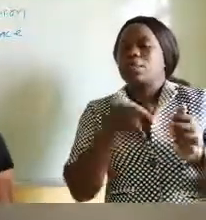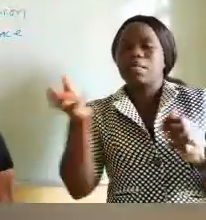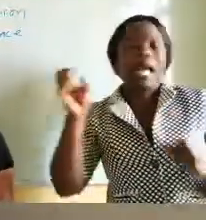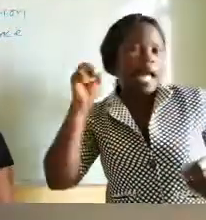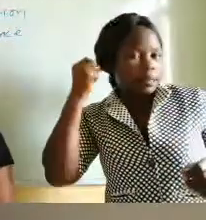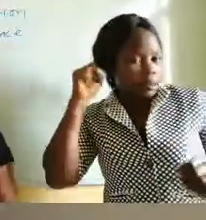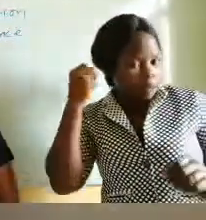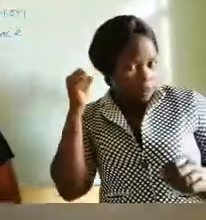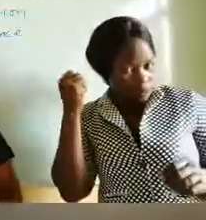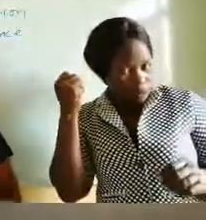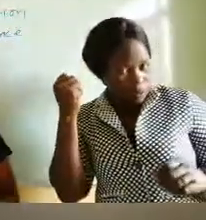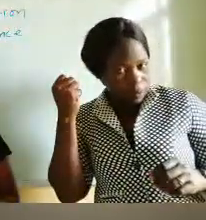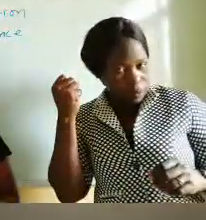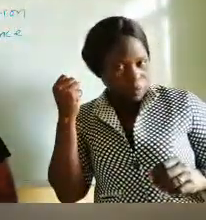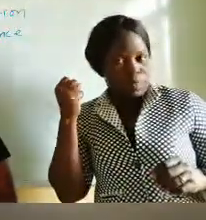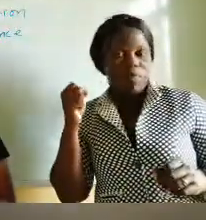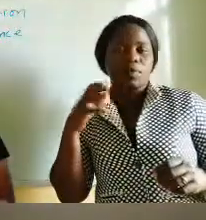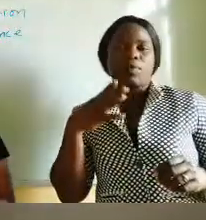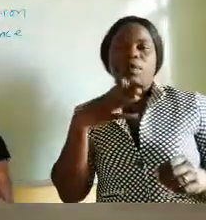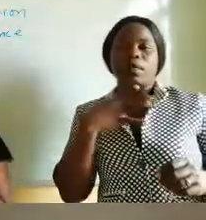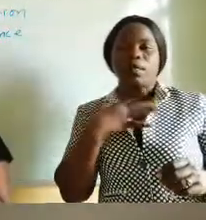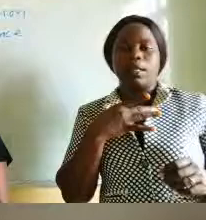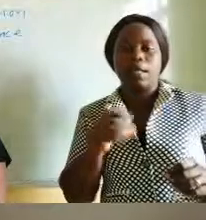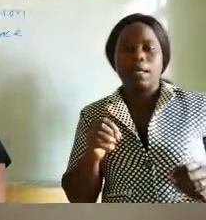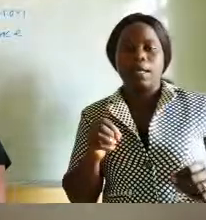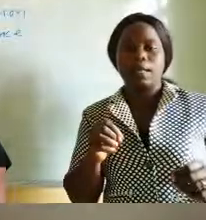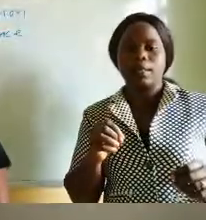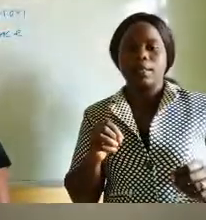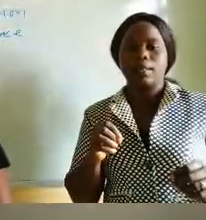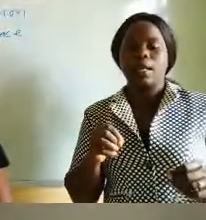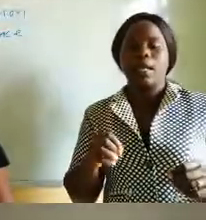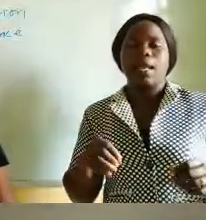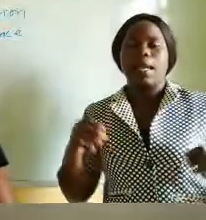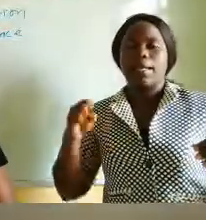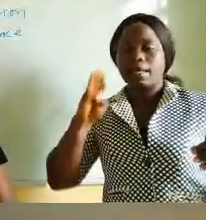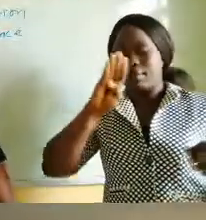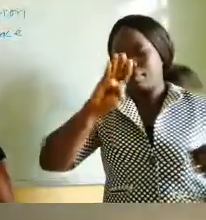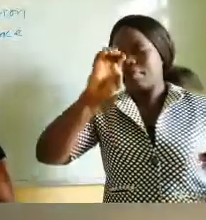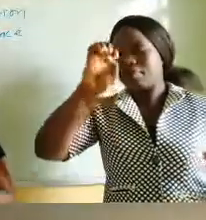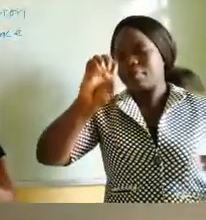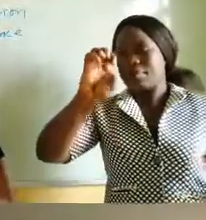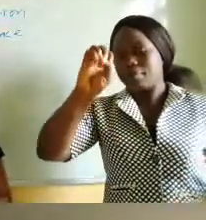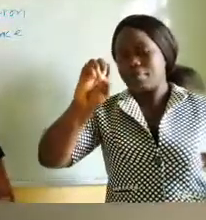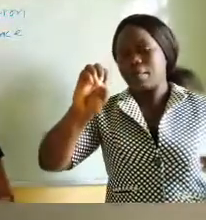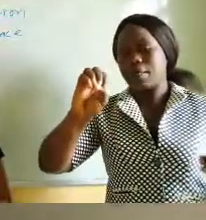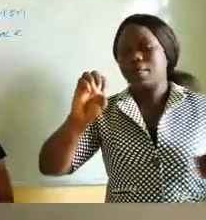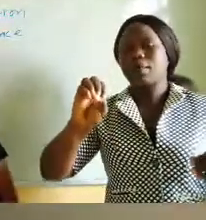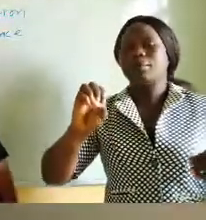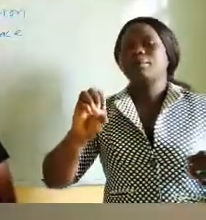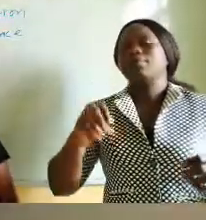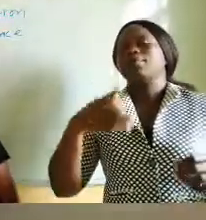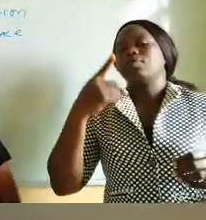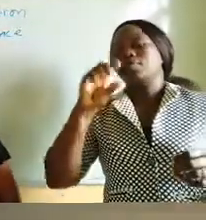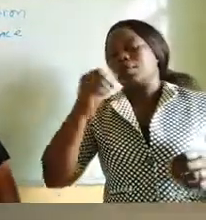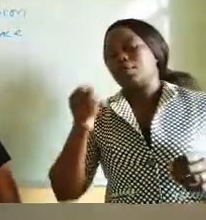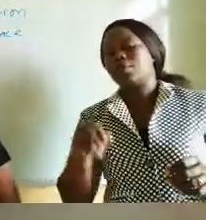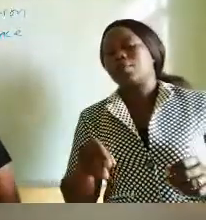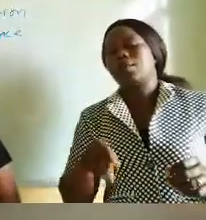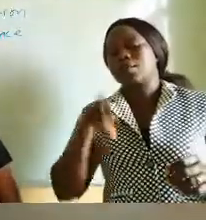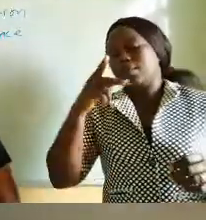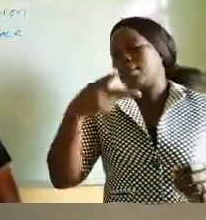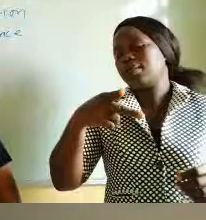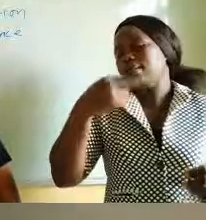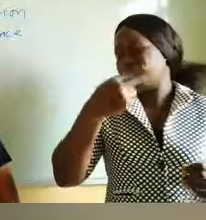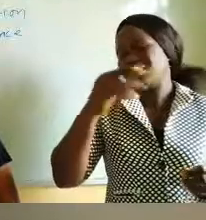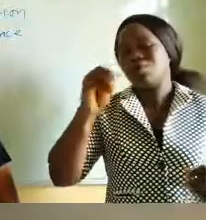represent with their sound. The buzzing of a bee, the honking of a horn.